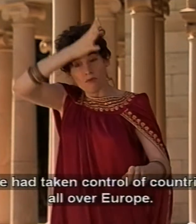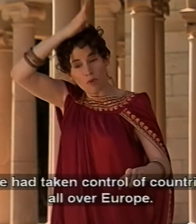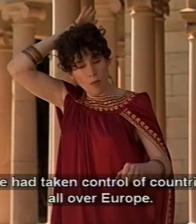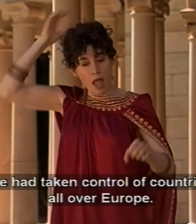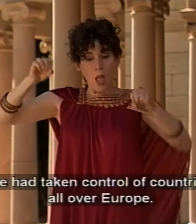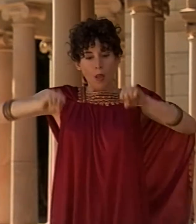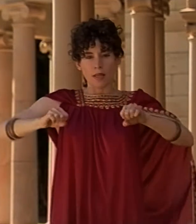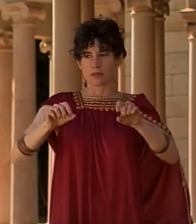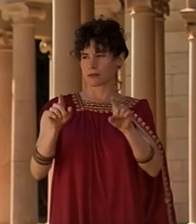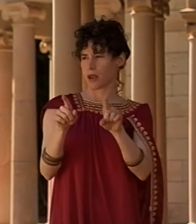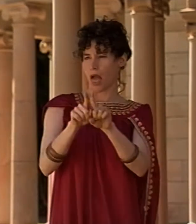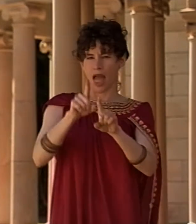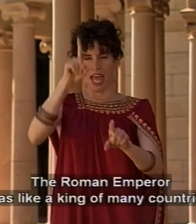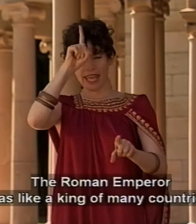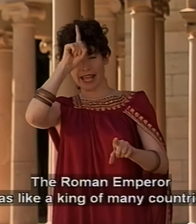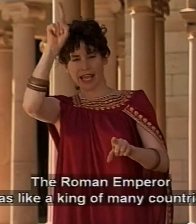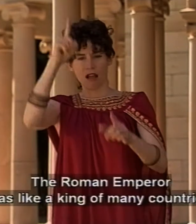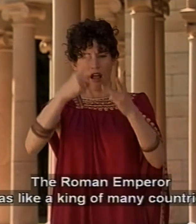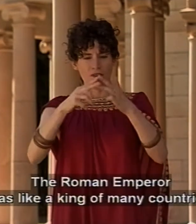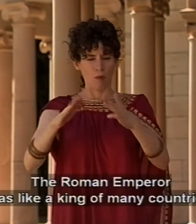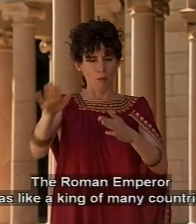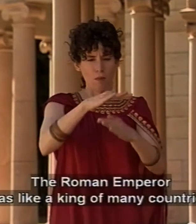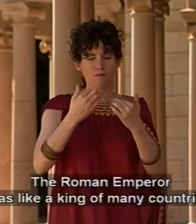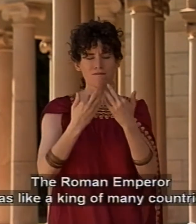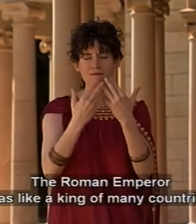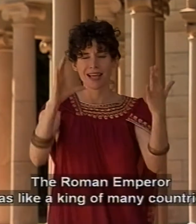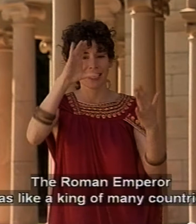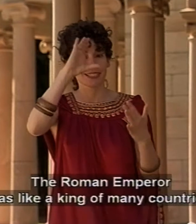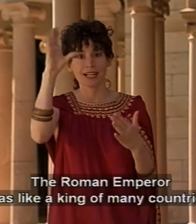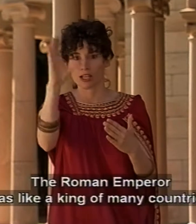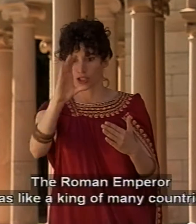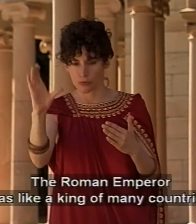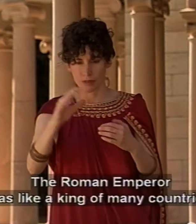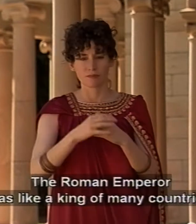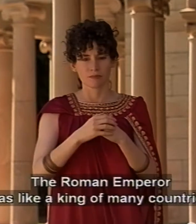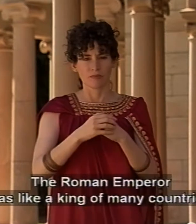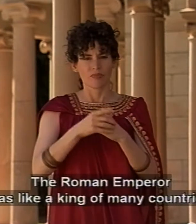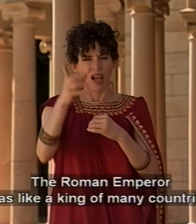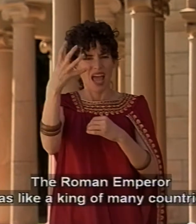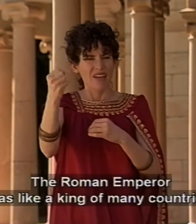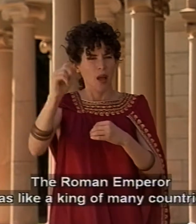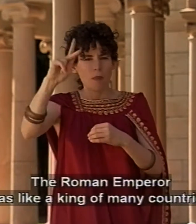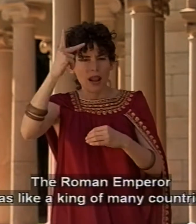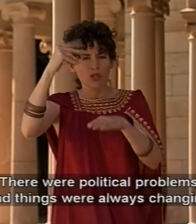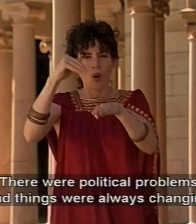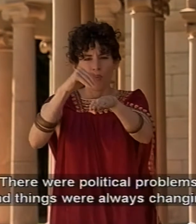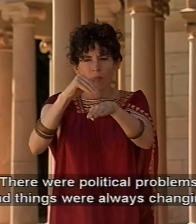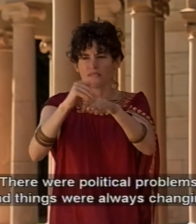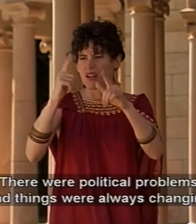Europe. The Roman emperor was like a king of many countries. There were political